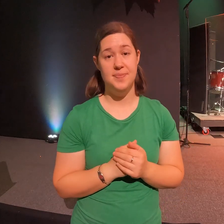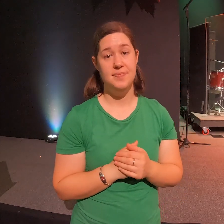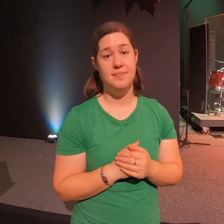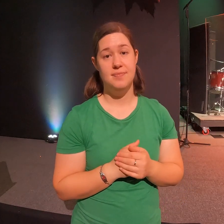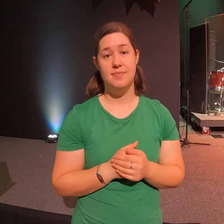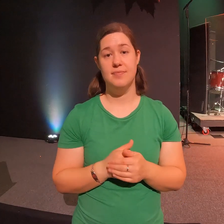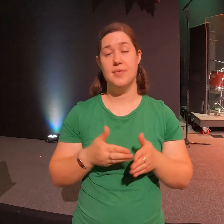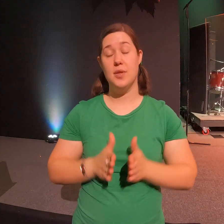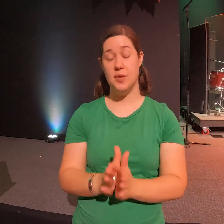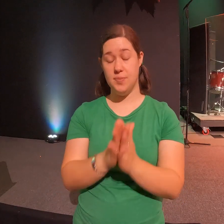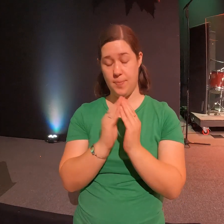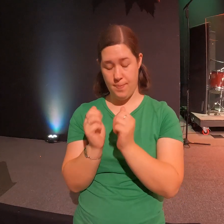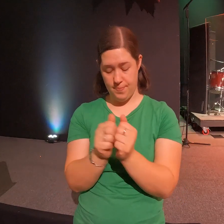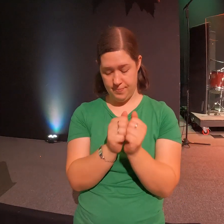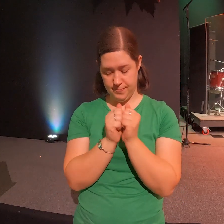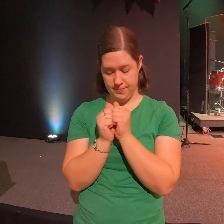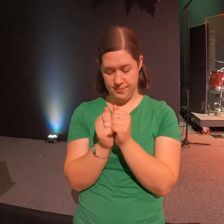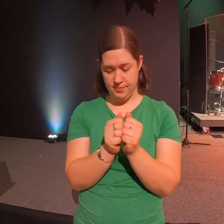Let us pray.